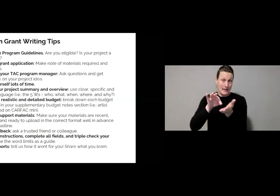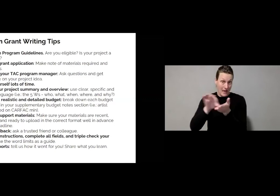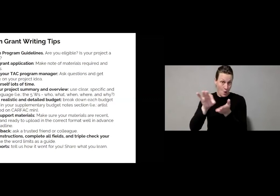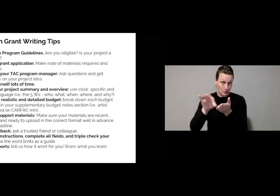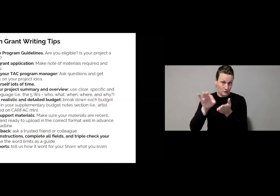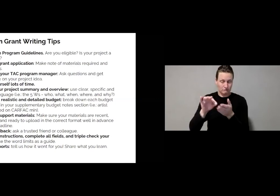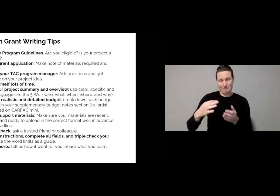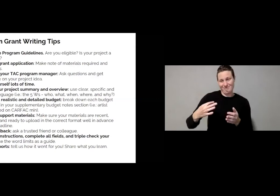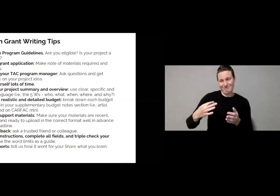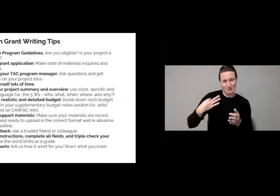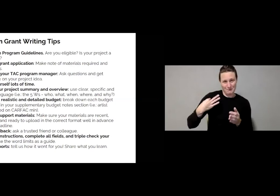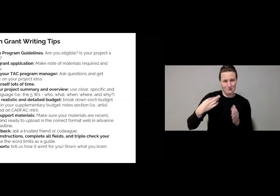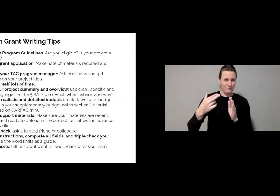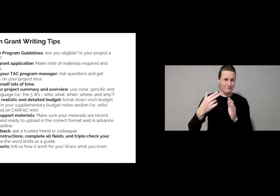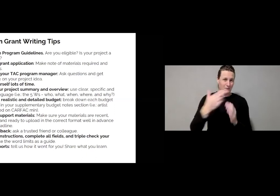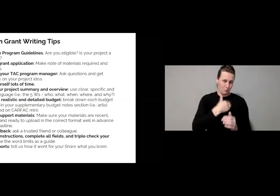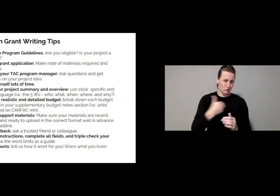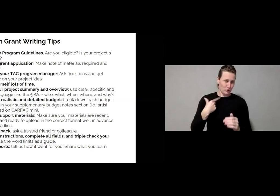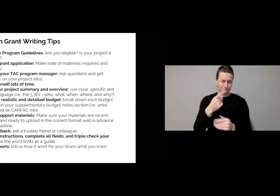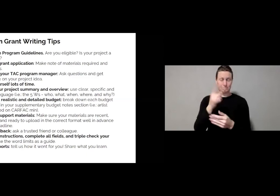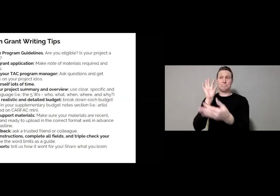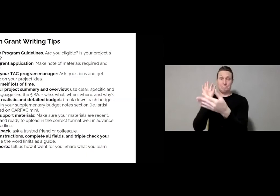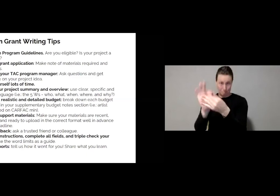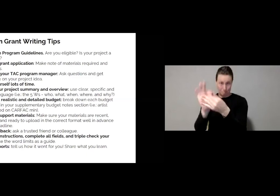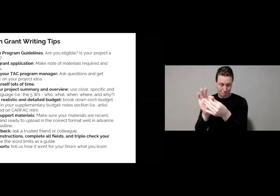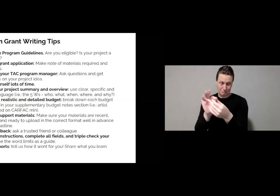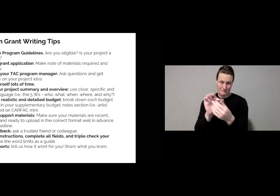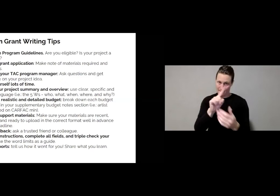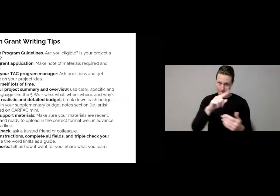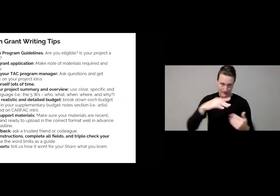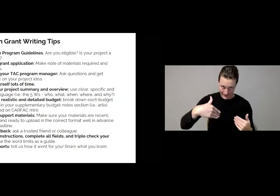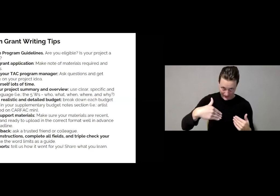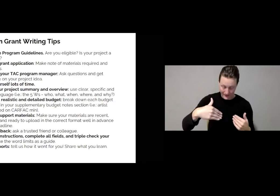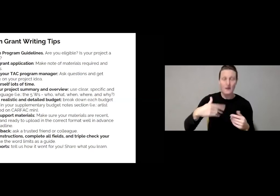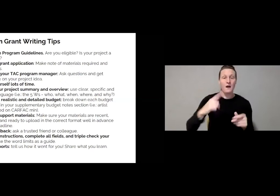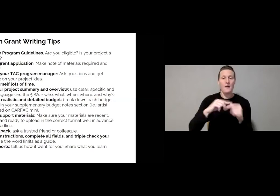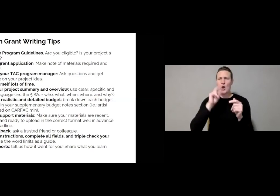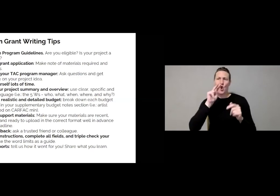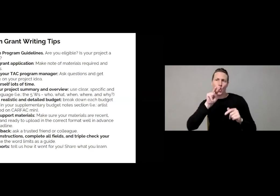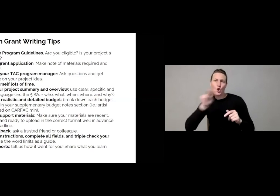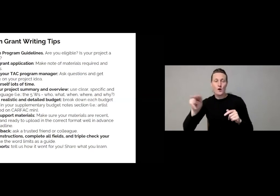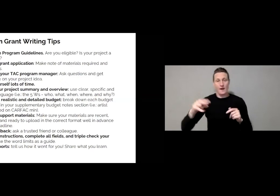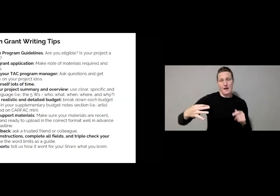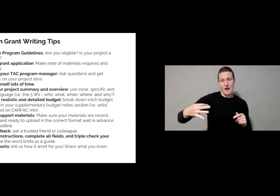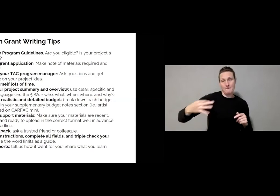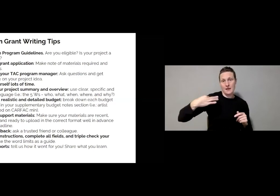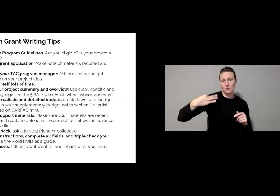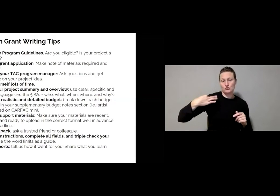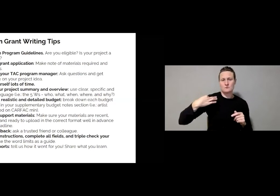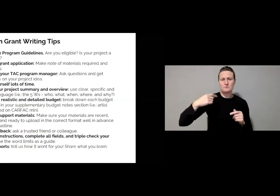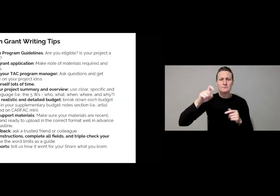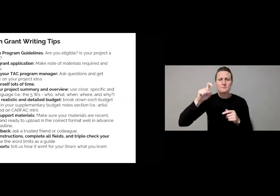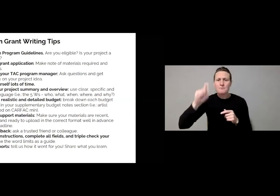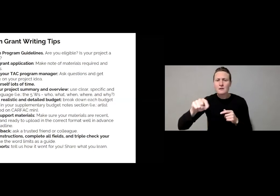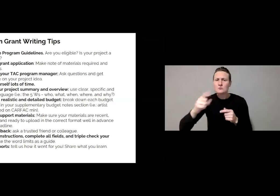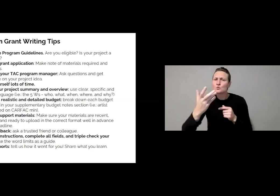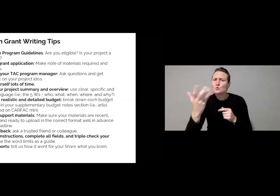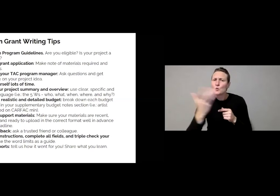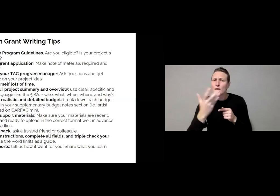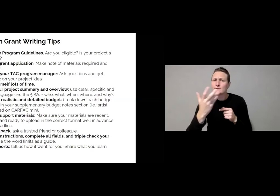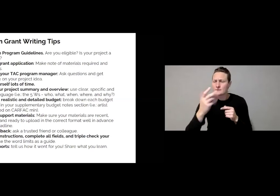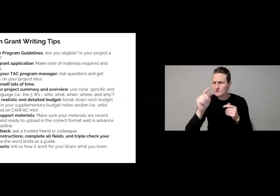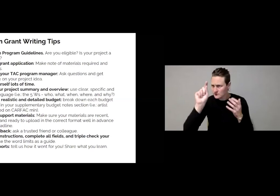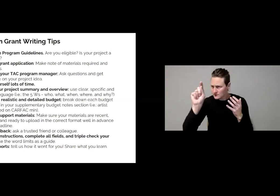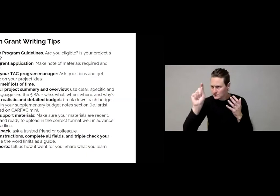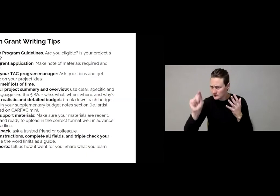that application, make a note of the materials that are required, and then just go away